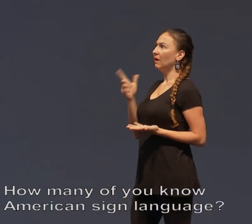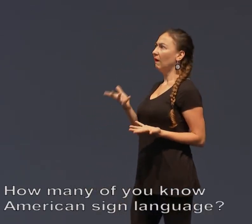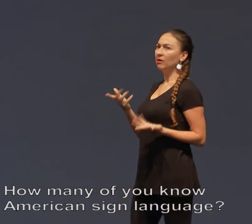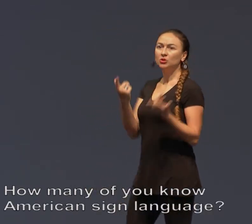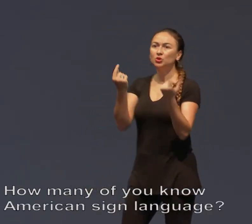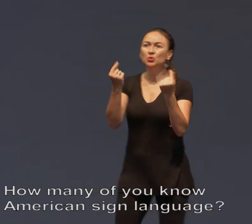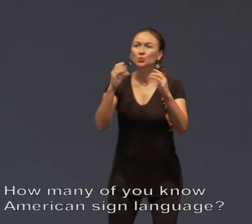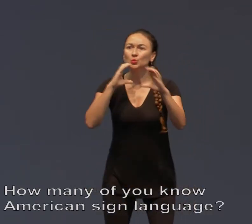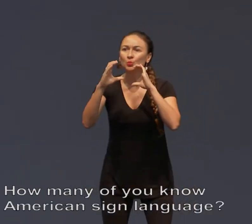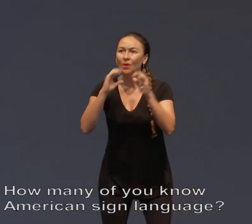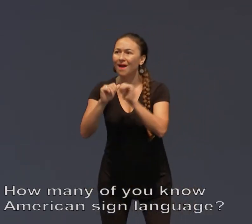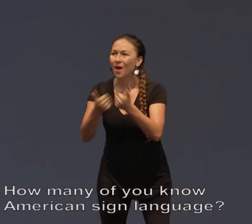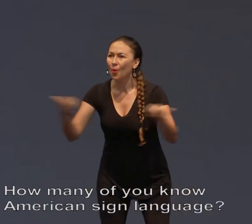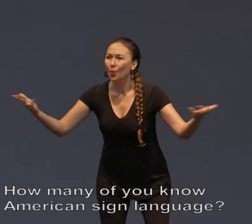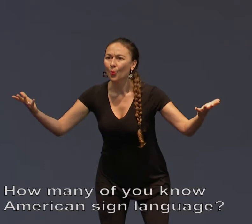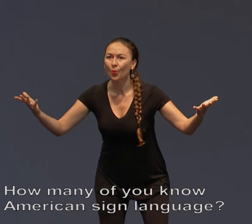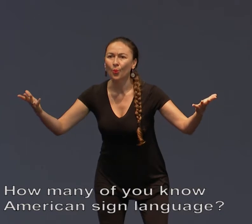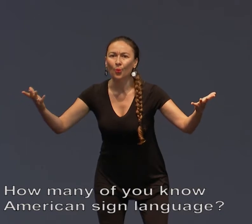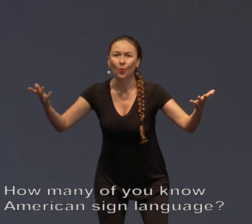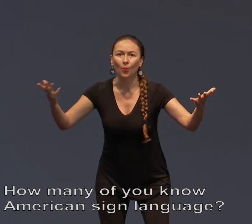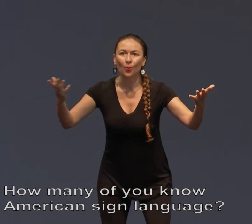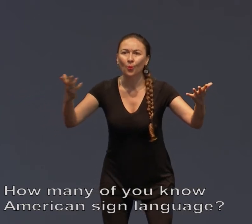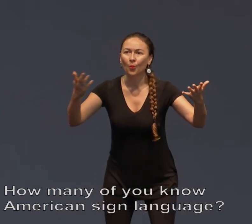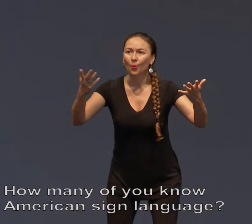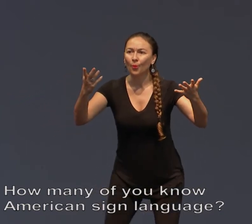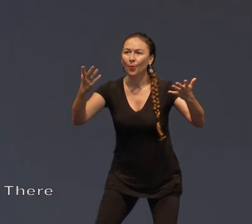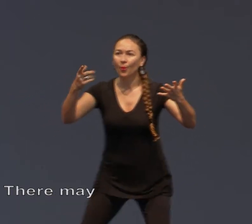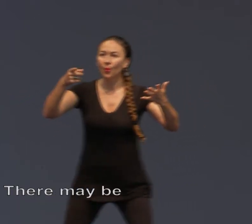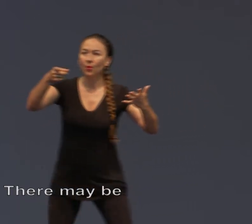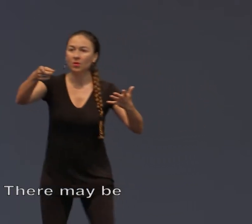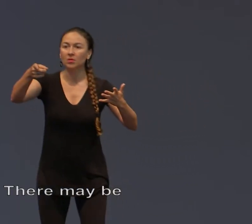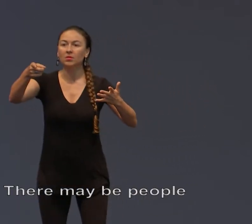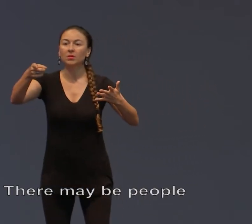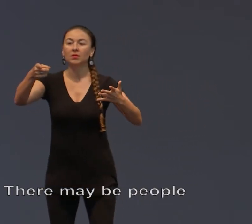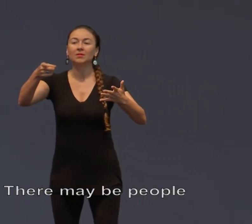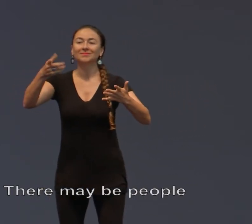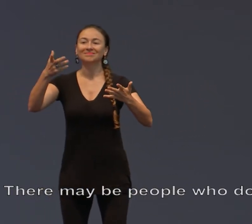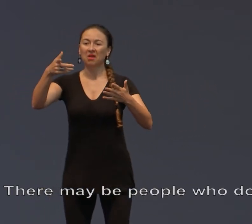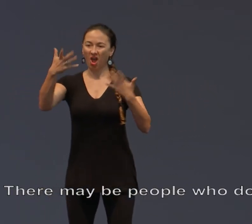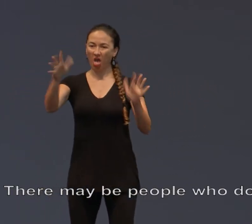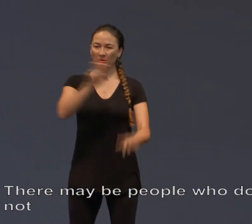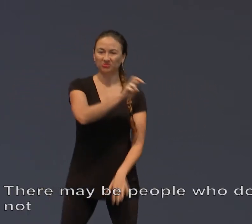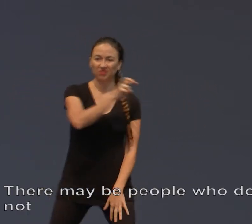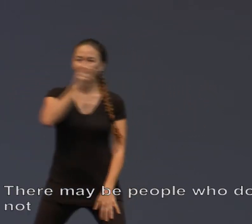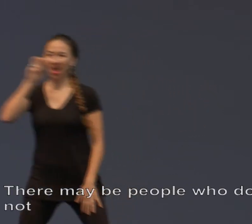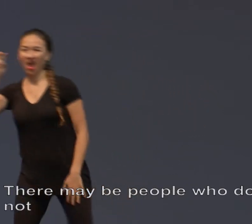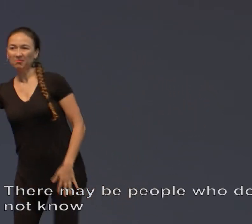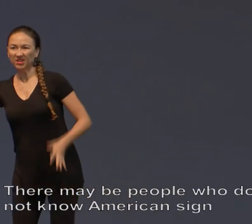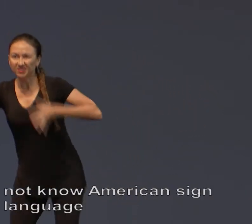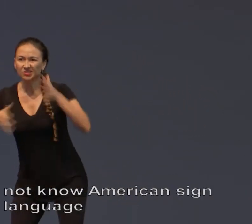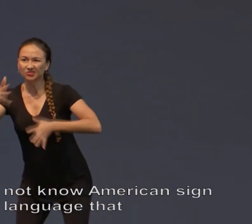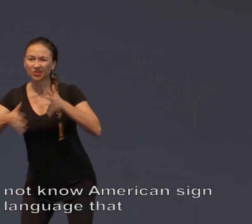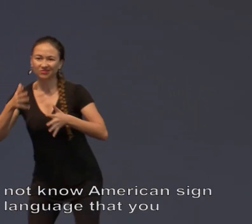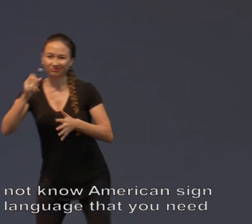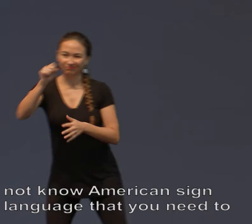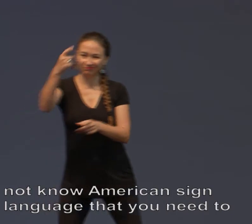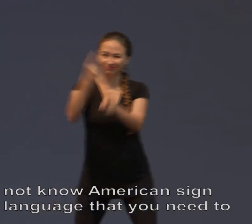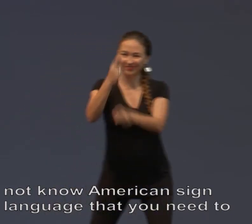You know, there may be people who do not know American Sign Language that you need to interact with. What do you do? Right? Okay, yes,